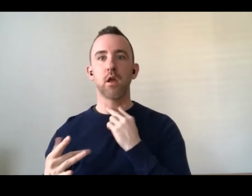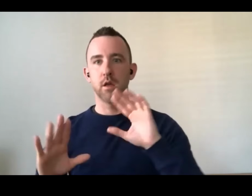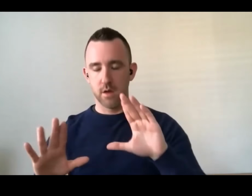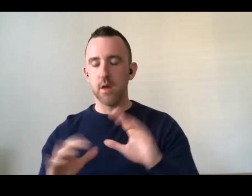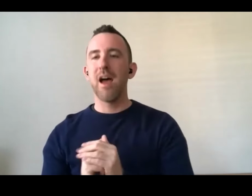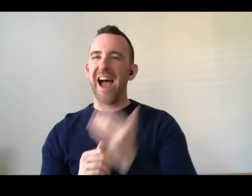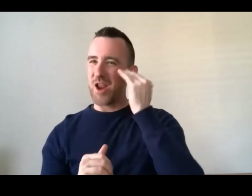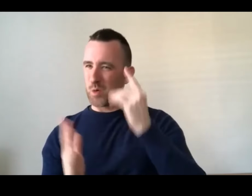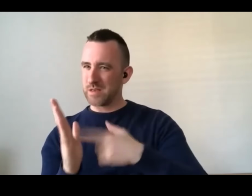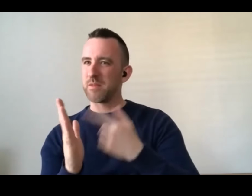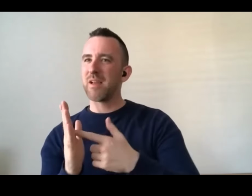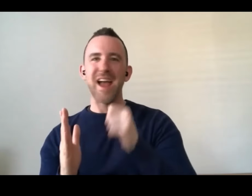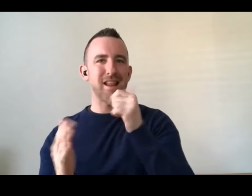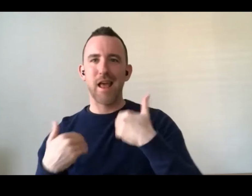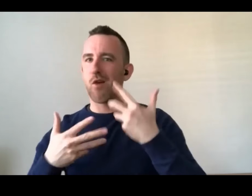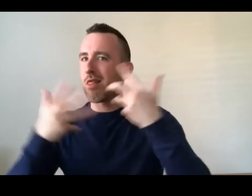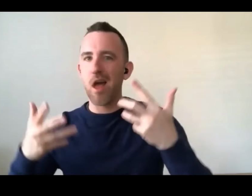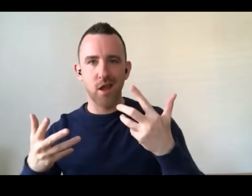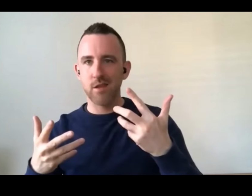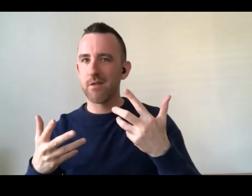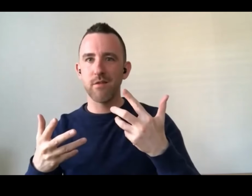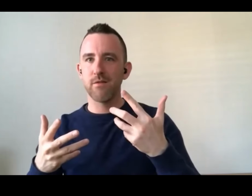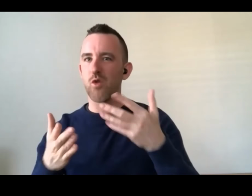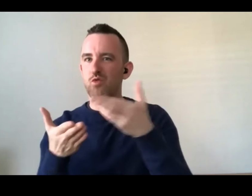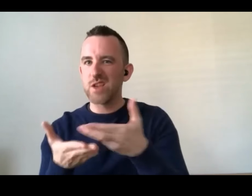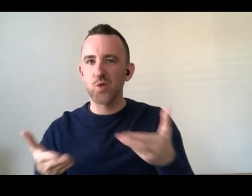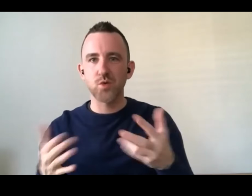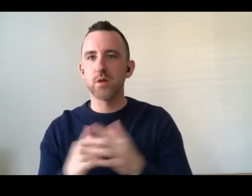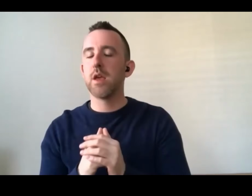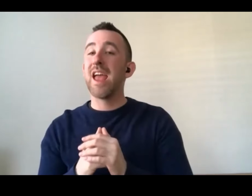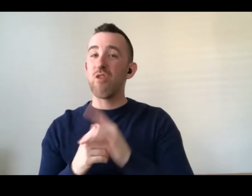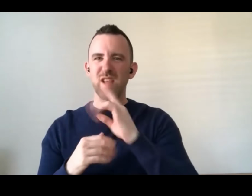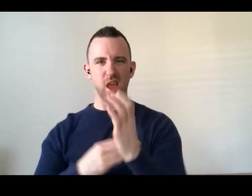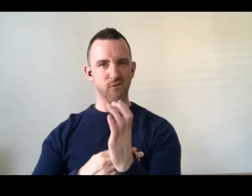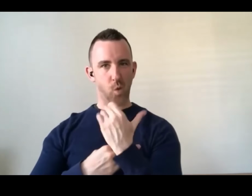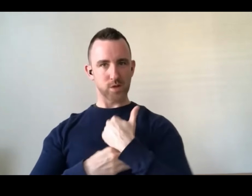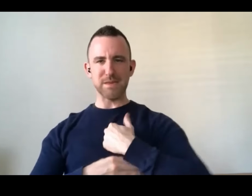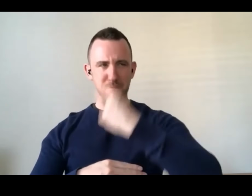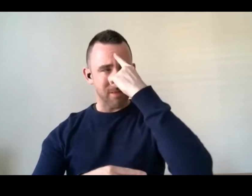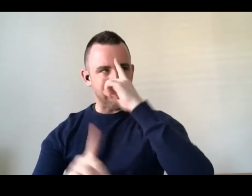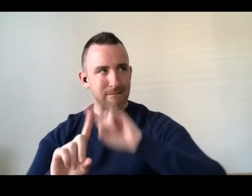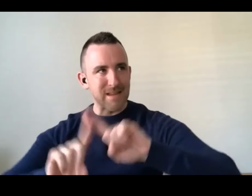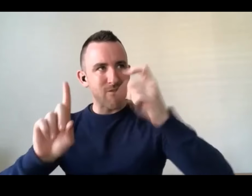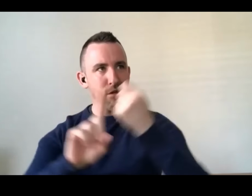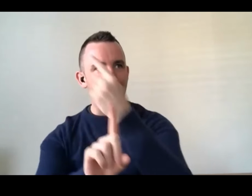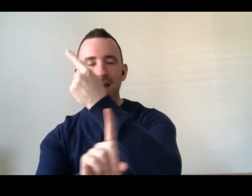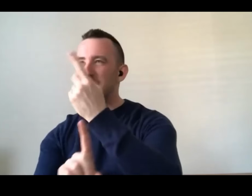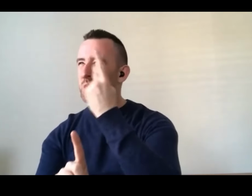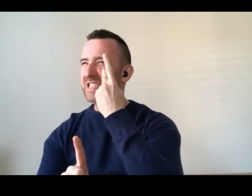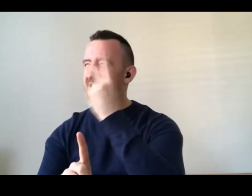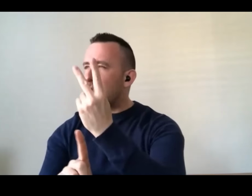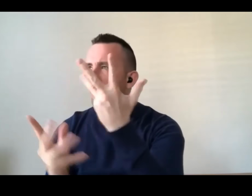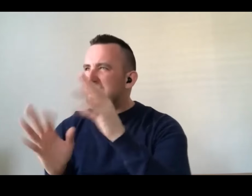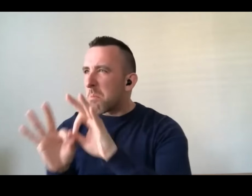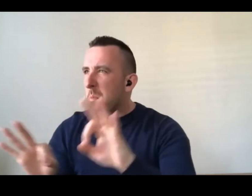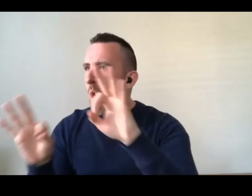I had very little resource, and it forced me to think differently. It forced me to look at what was important, and